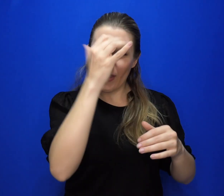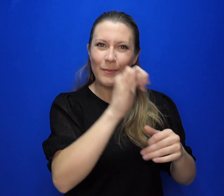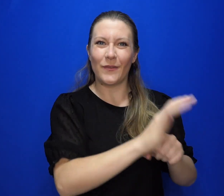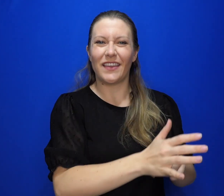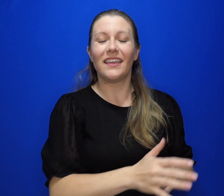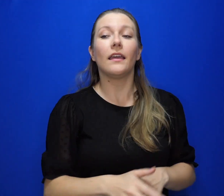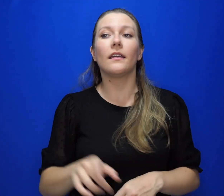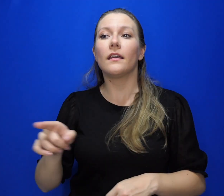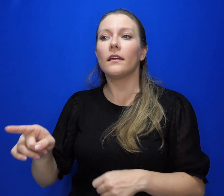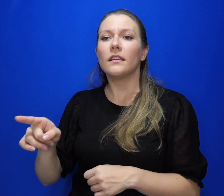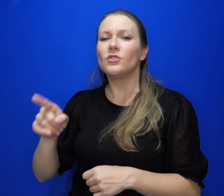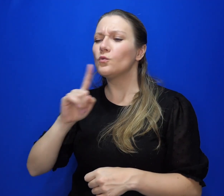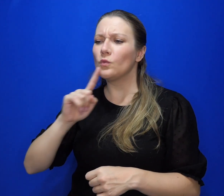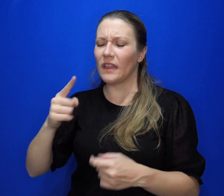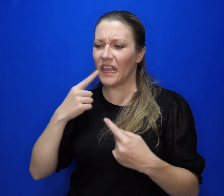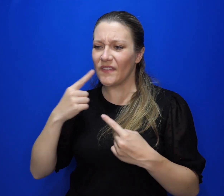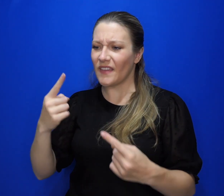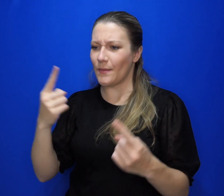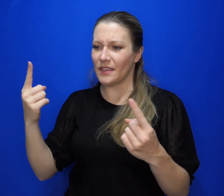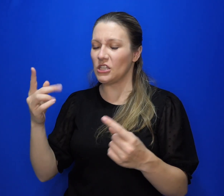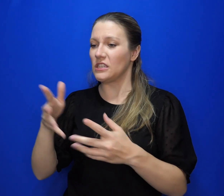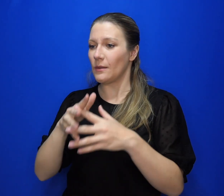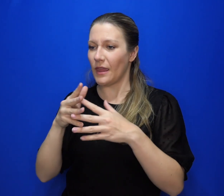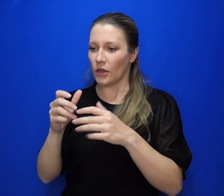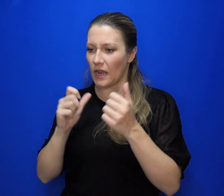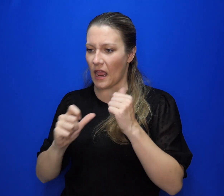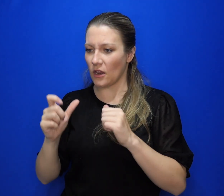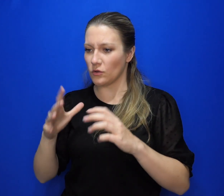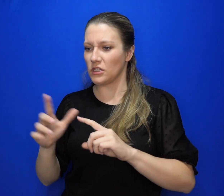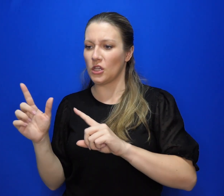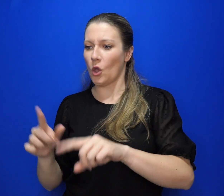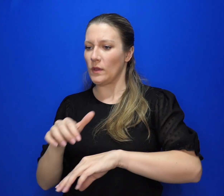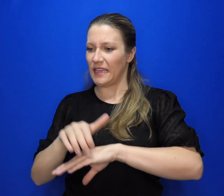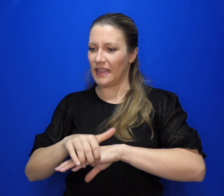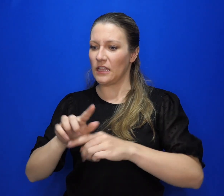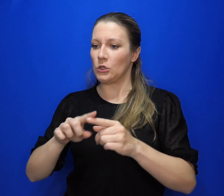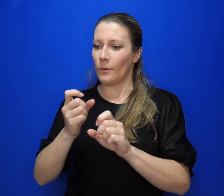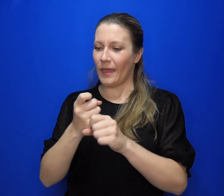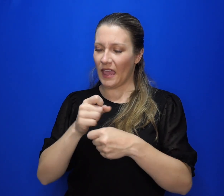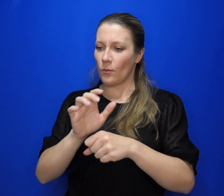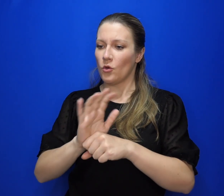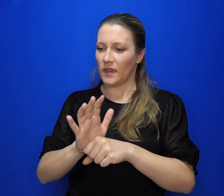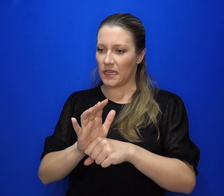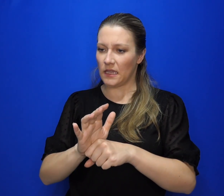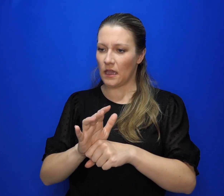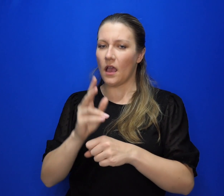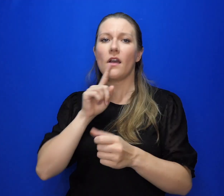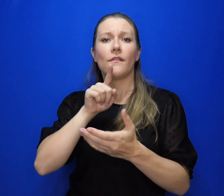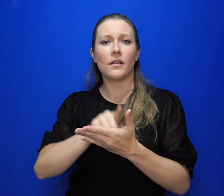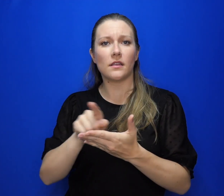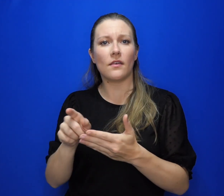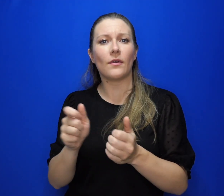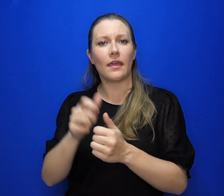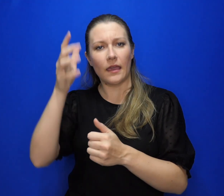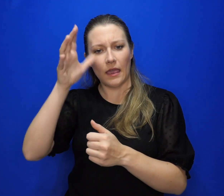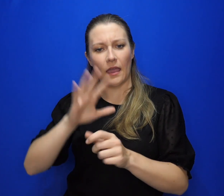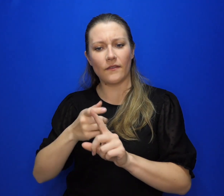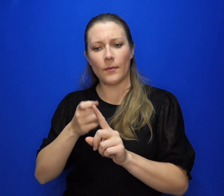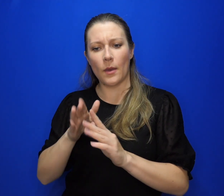super famous. She's an American actress. She comes to England to make a movie, falls in love with a guy from a bookstore. They have a bit of a romance. They